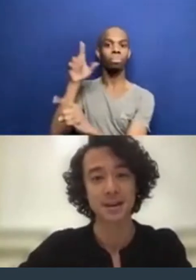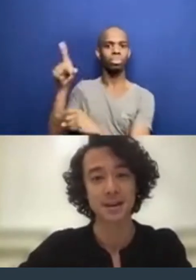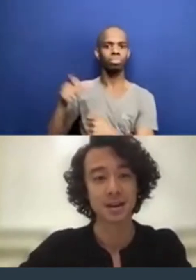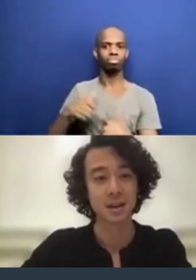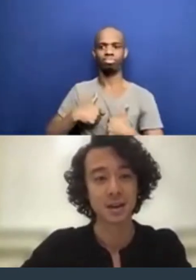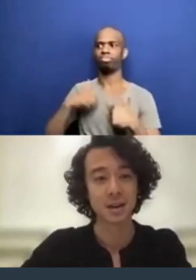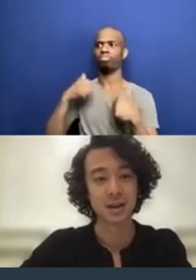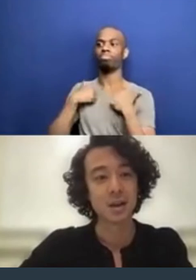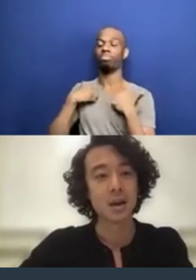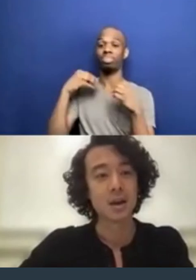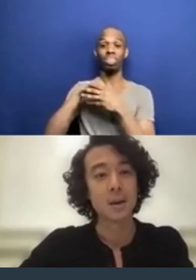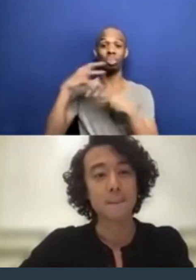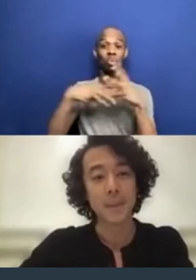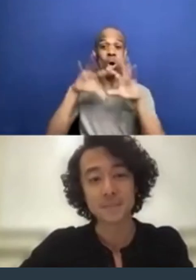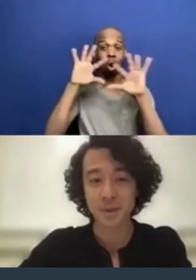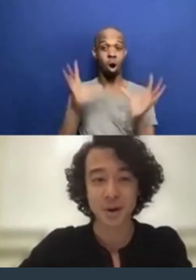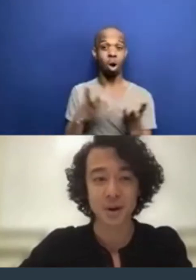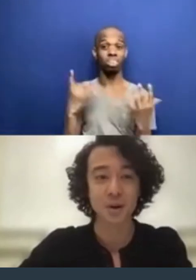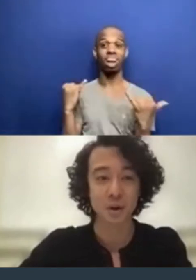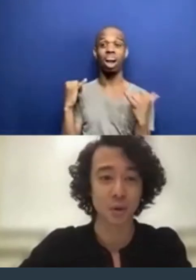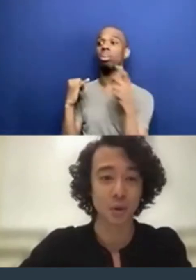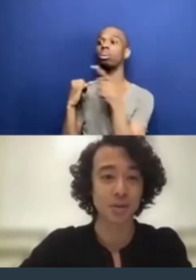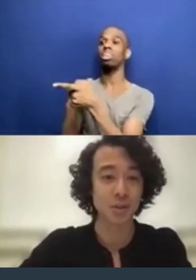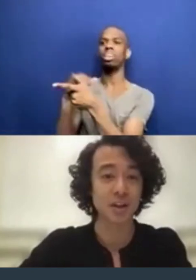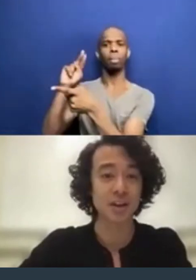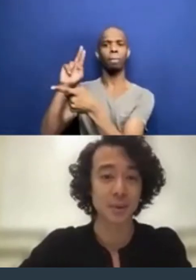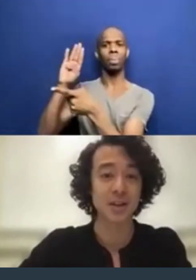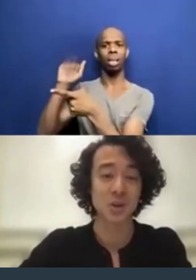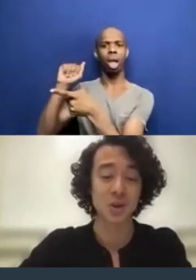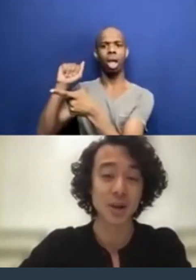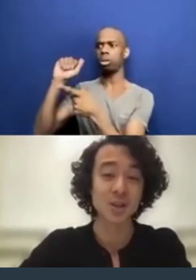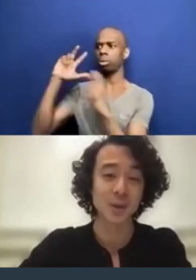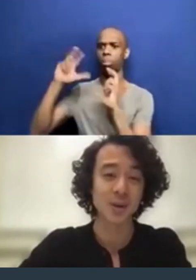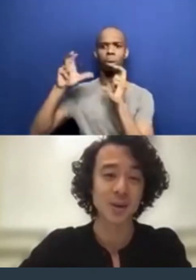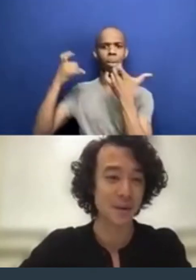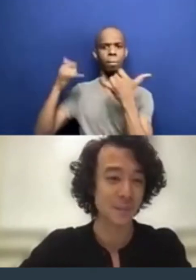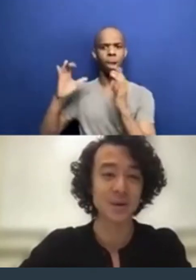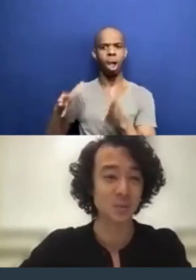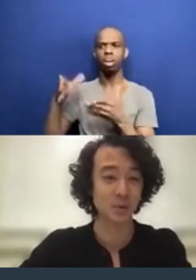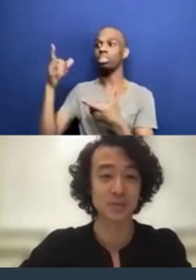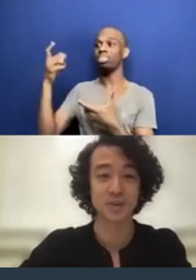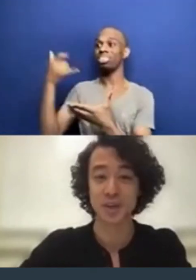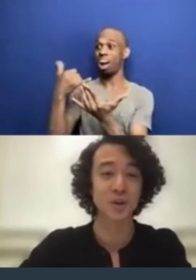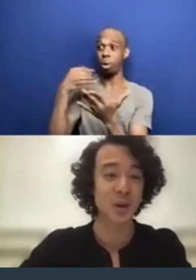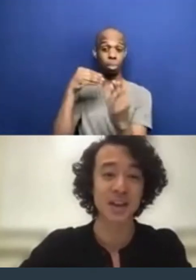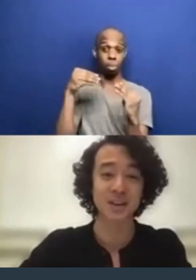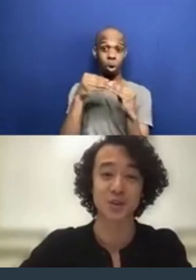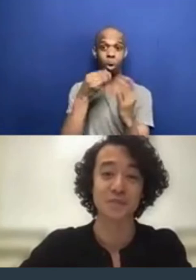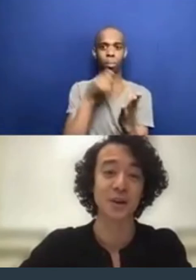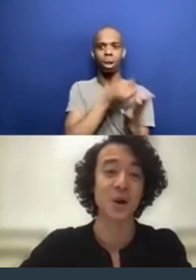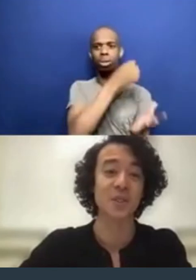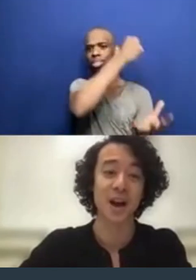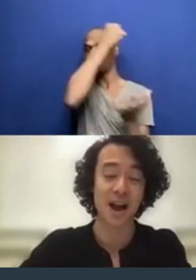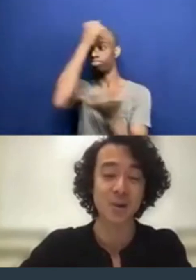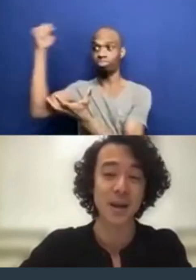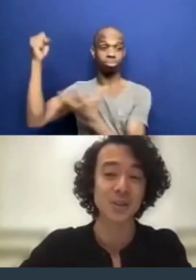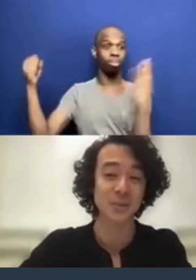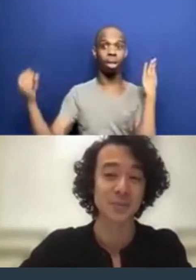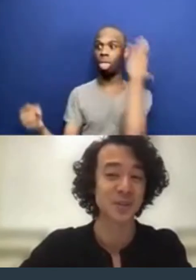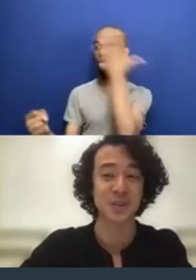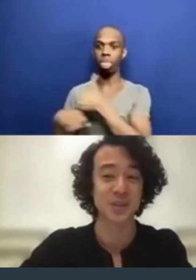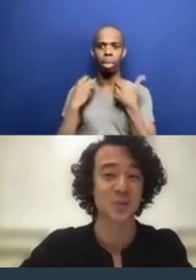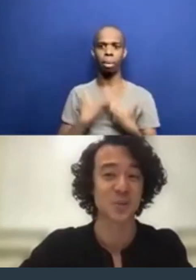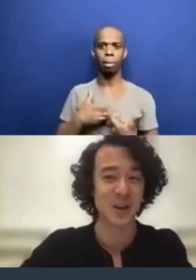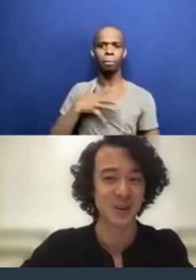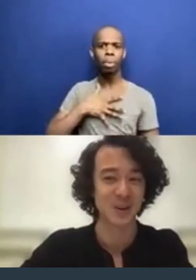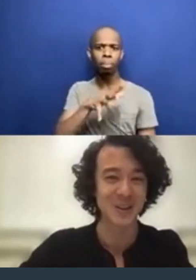man. My mother could afford to stand up against her husband, a man who believed she couldn't handle driving on the highway,